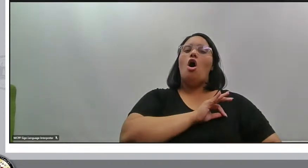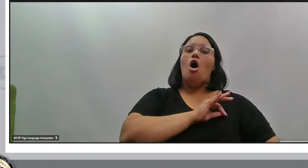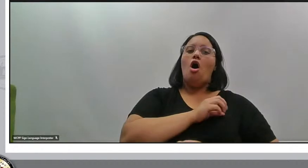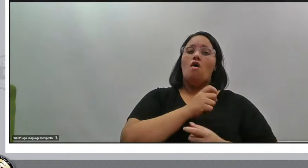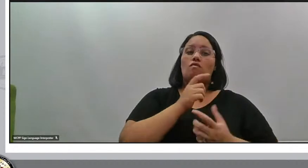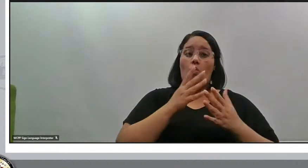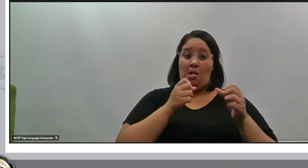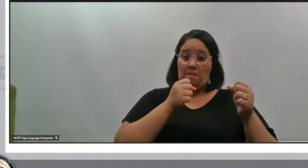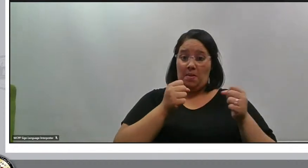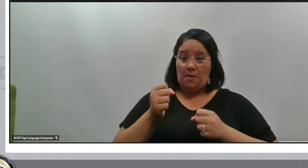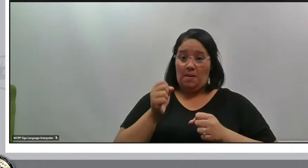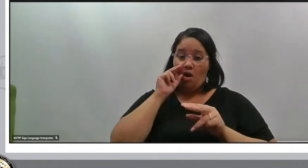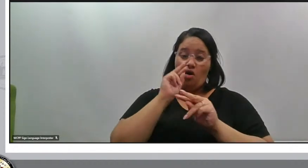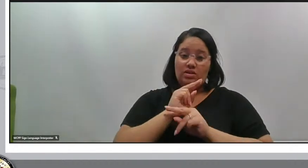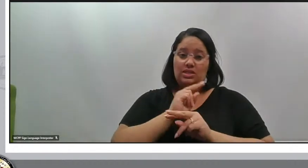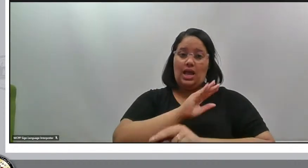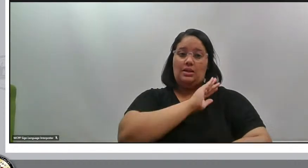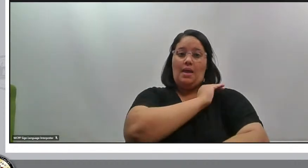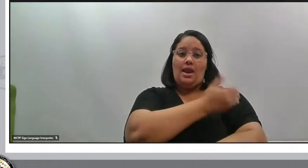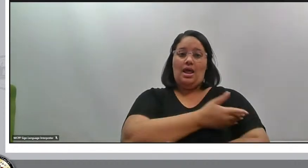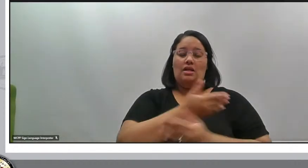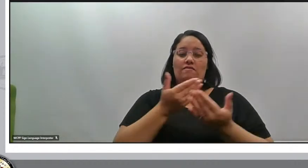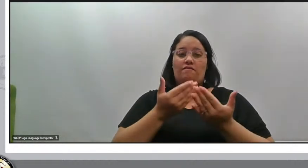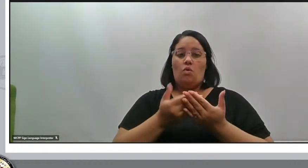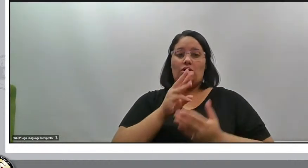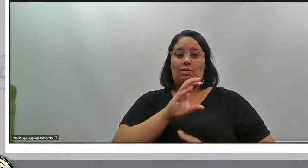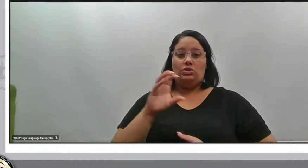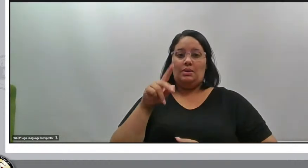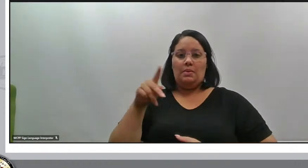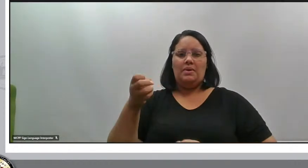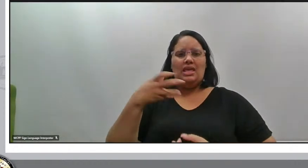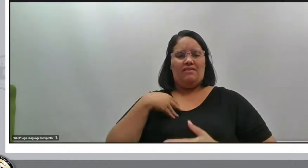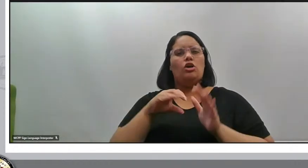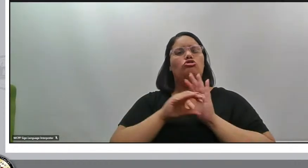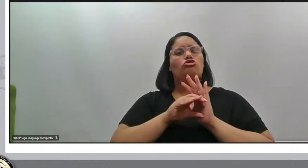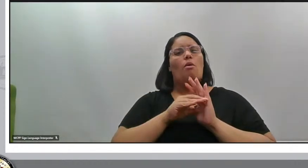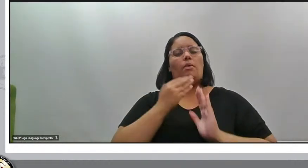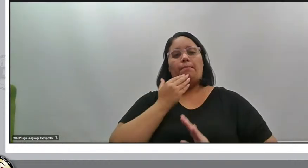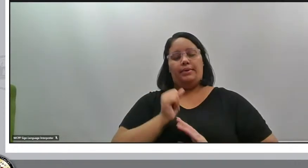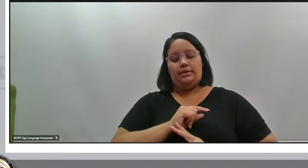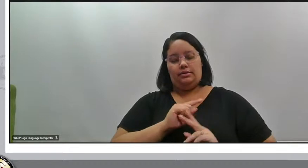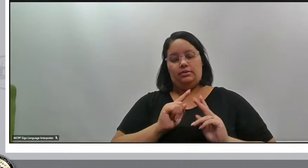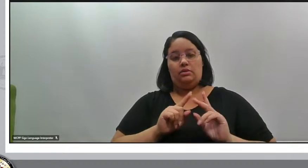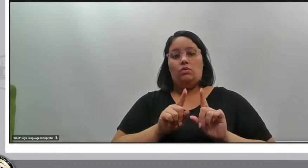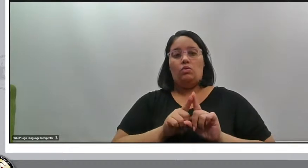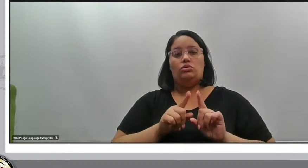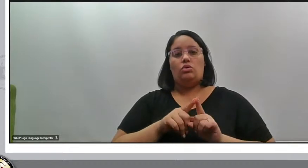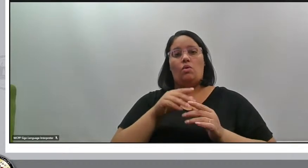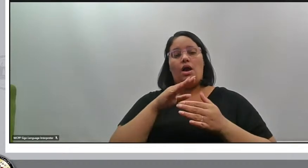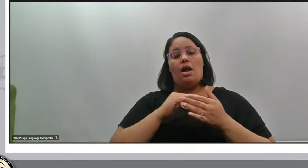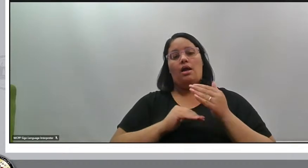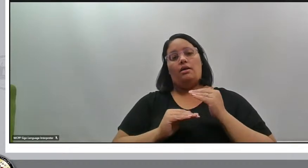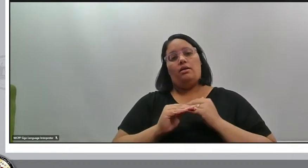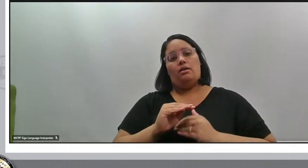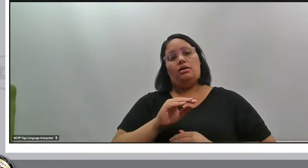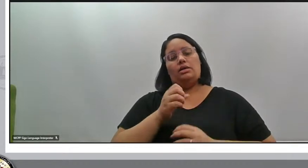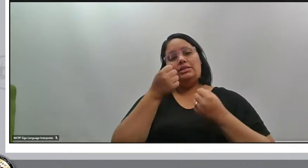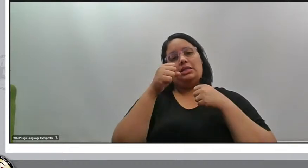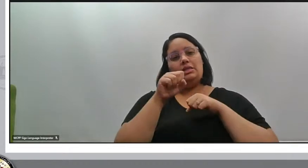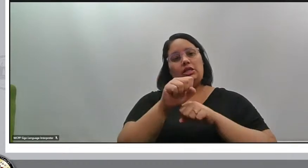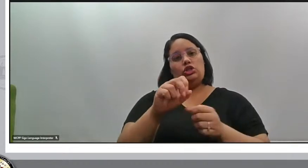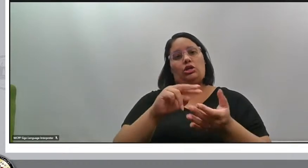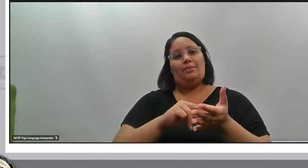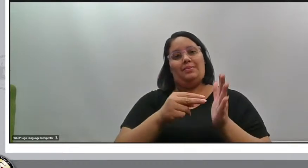the oversight mandate of the WCPP with some examples? And then under strategic